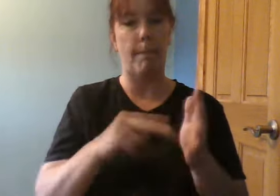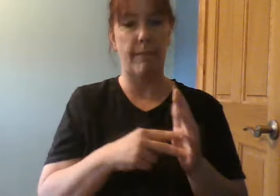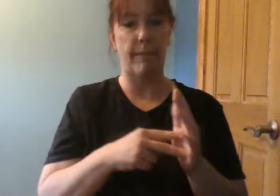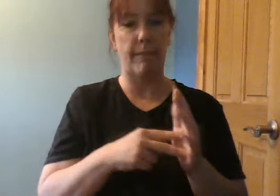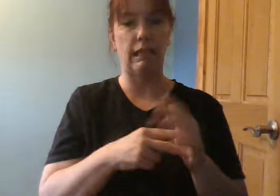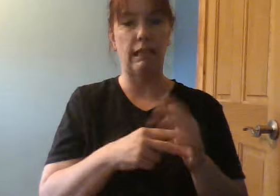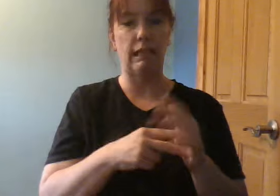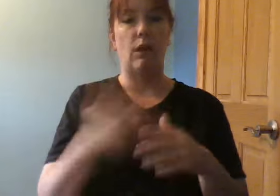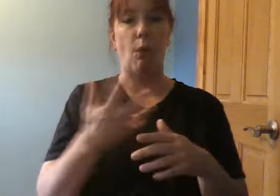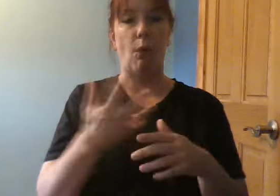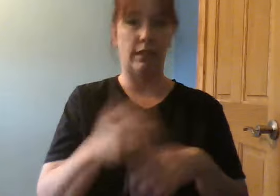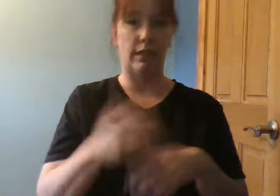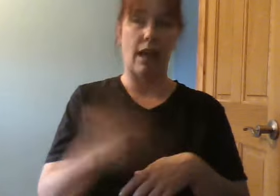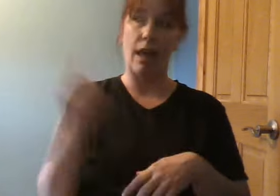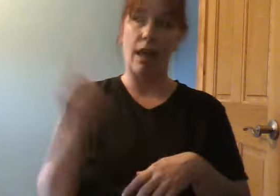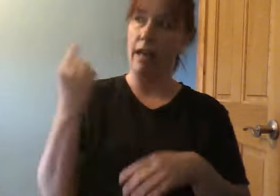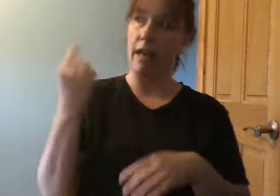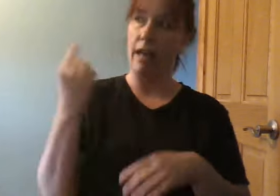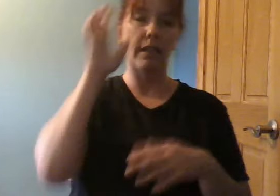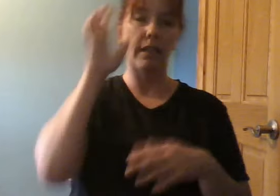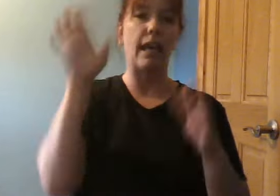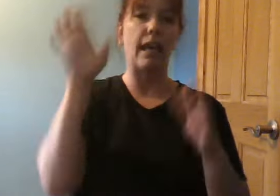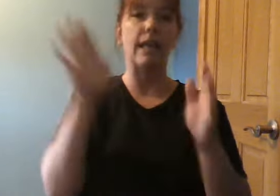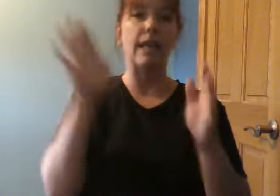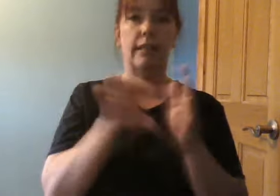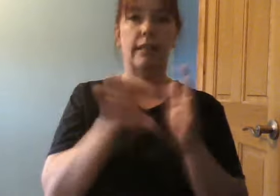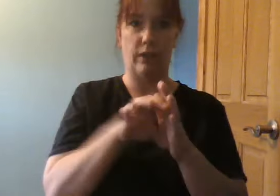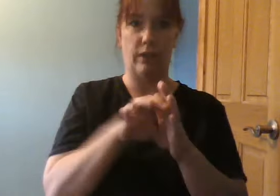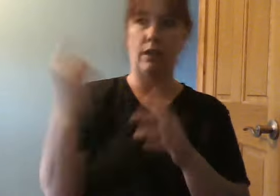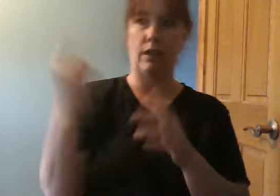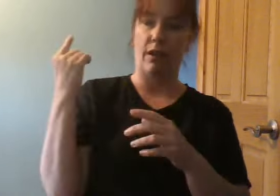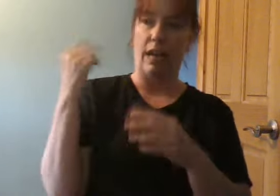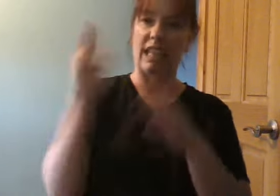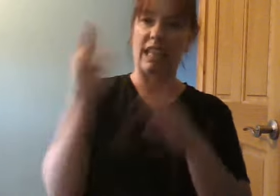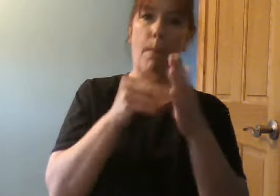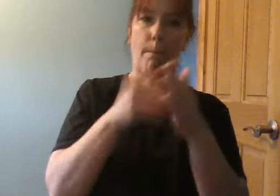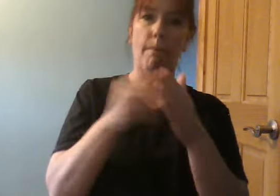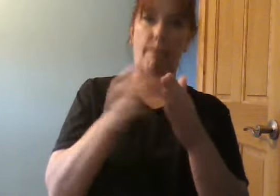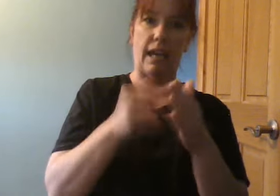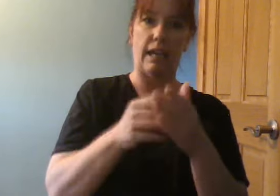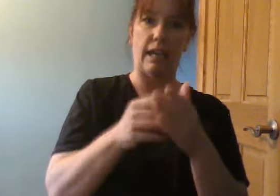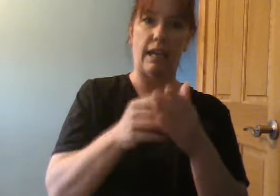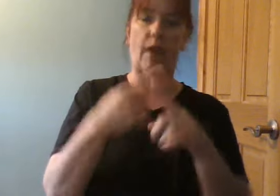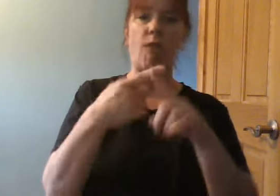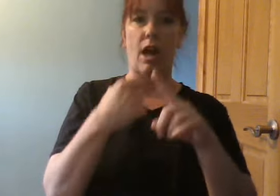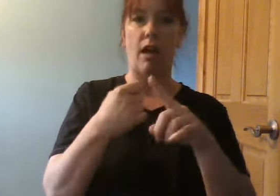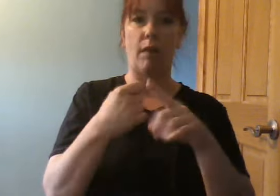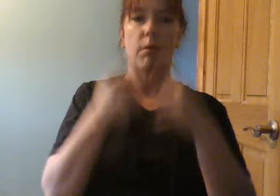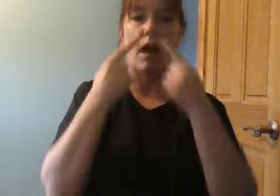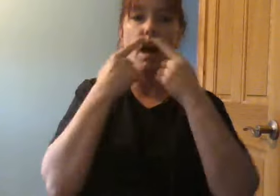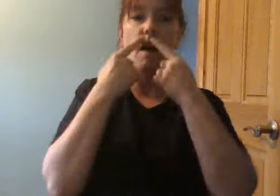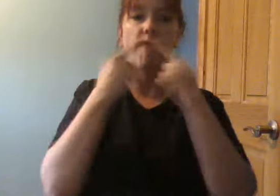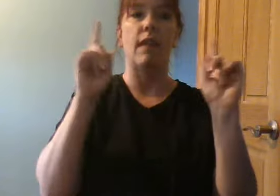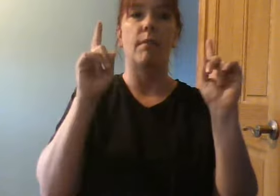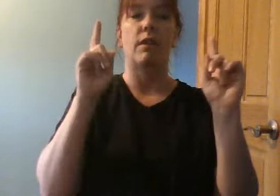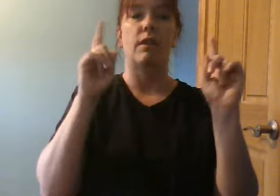picture of me looking at a painting. That's a painting that was painted by a very famous forger. And because I'm not very good at presentations, I already can't